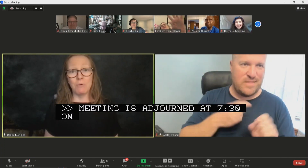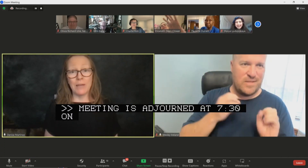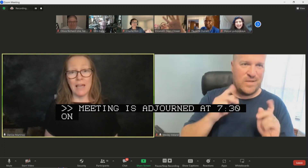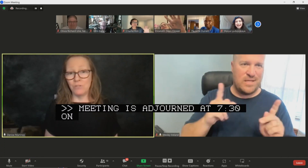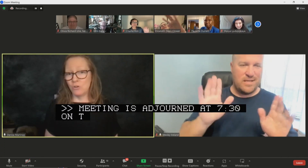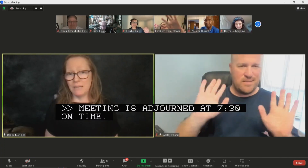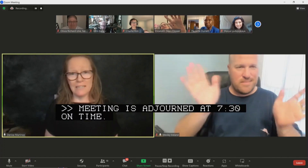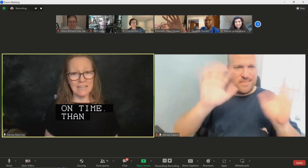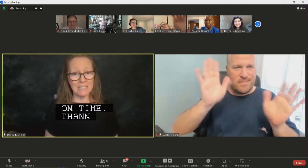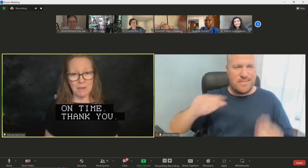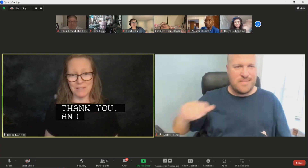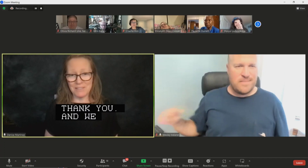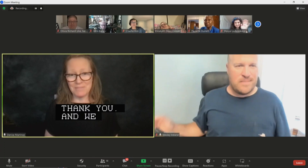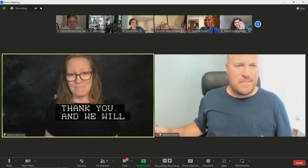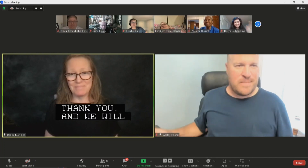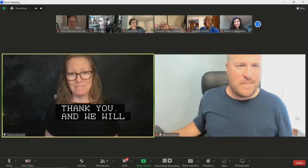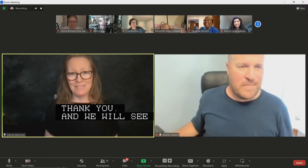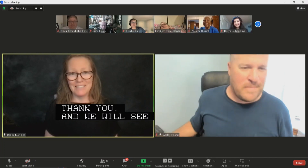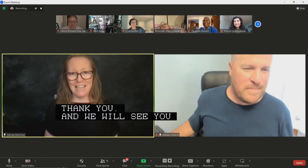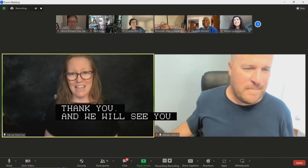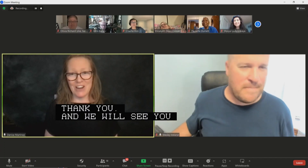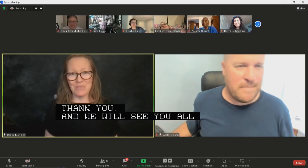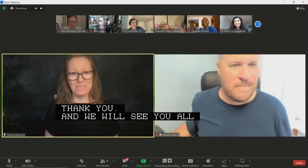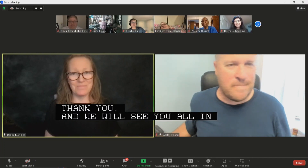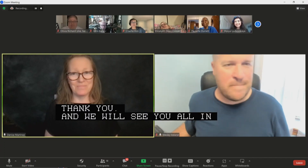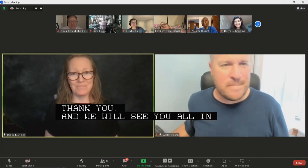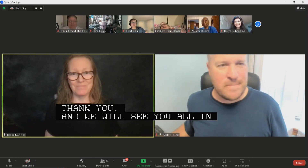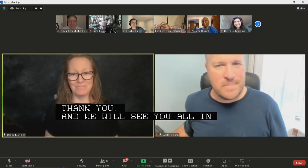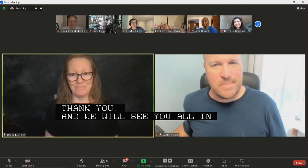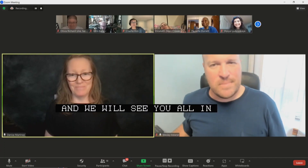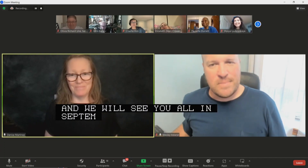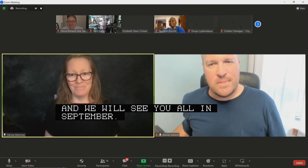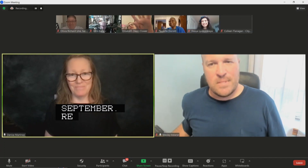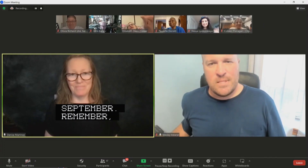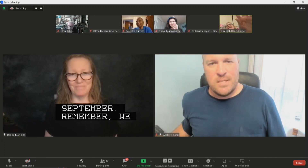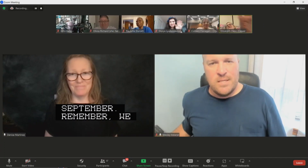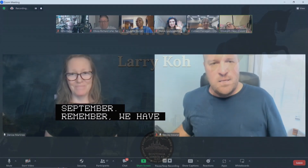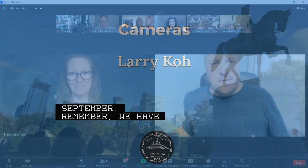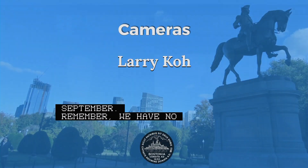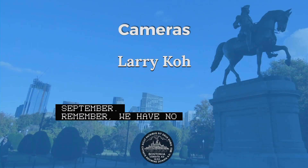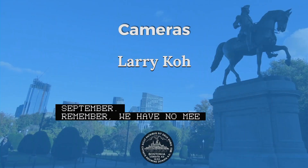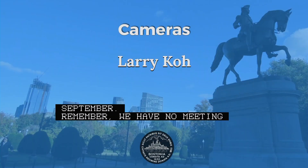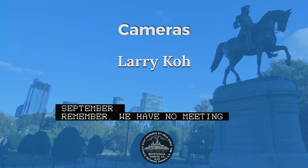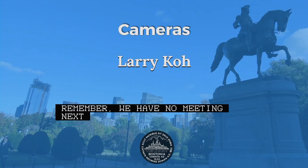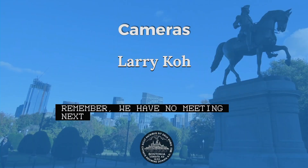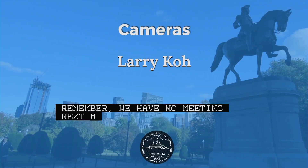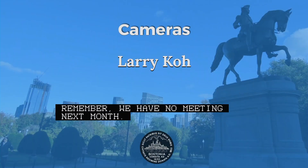Remember, we have no meeting next month. Take care. Bye.